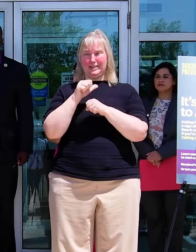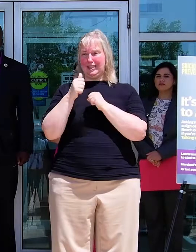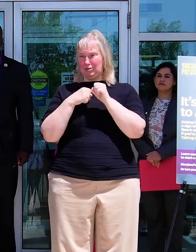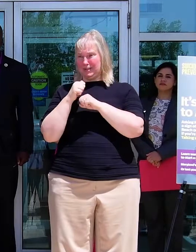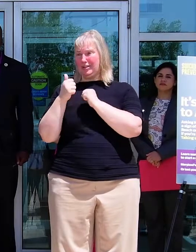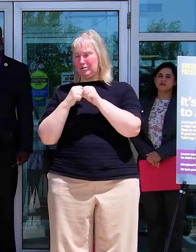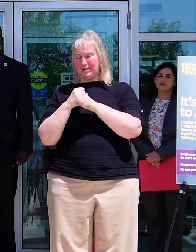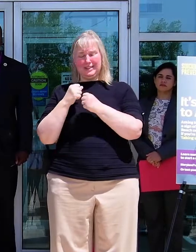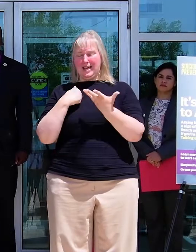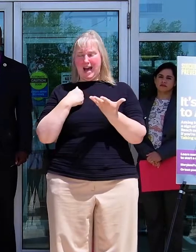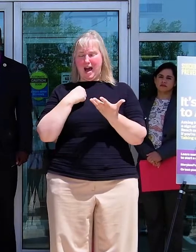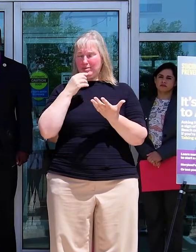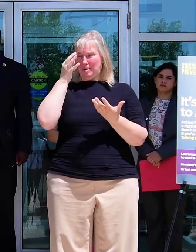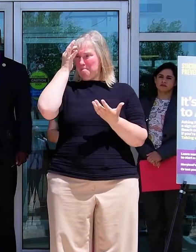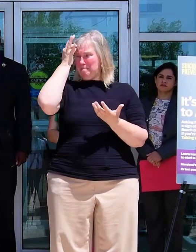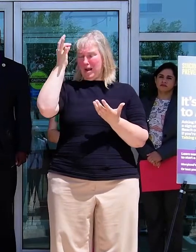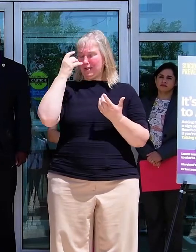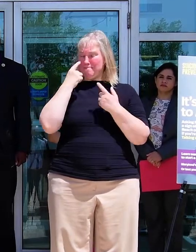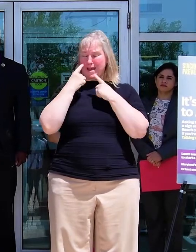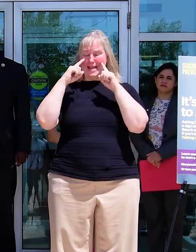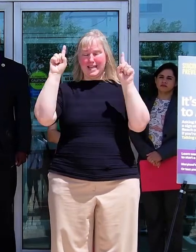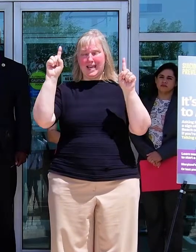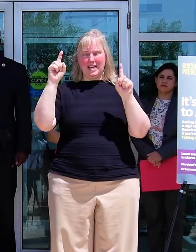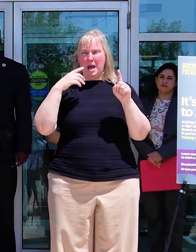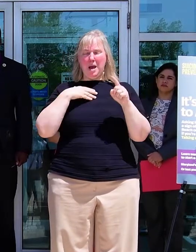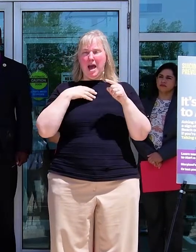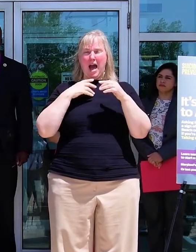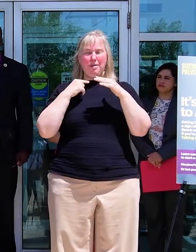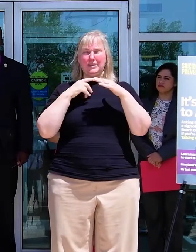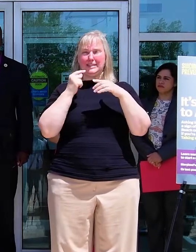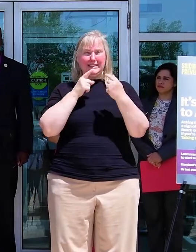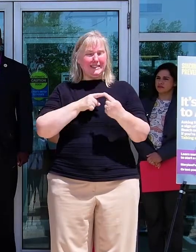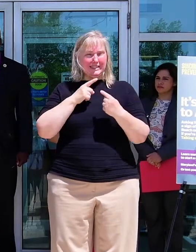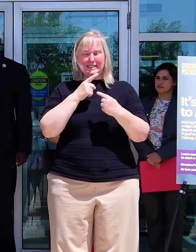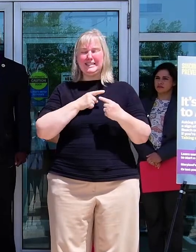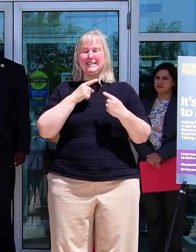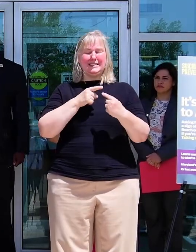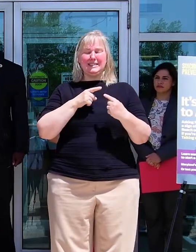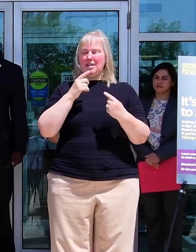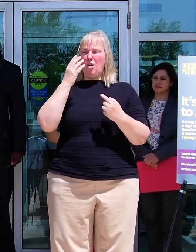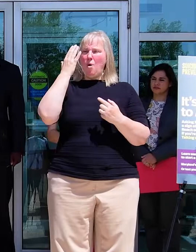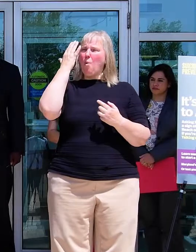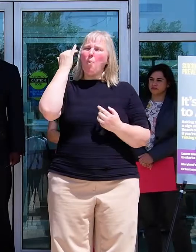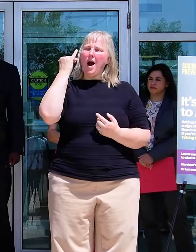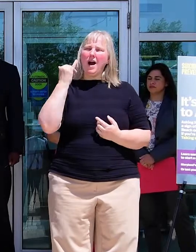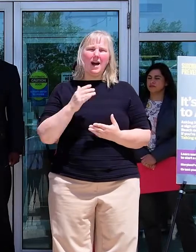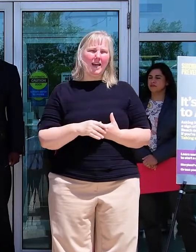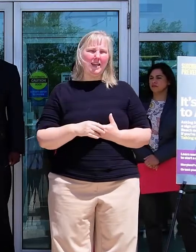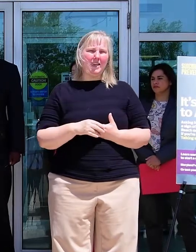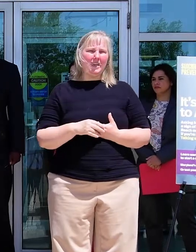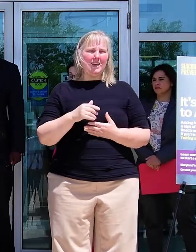Like my head was barely above water. And why is that? It's because,